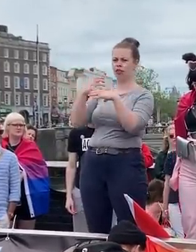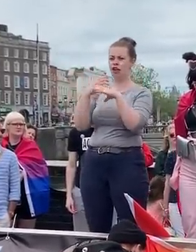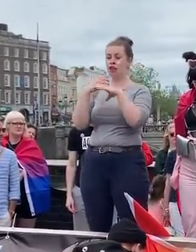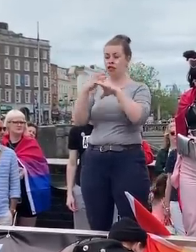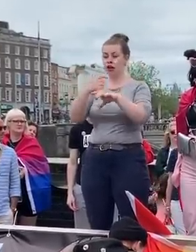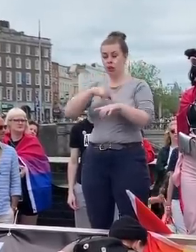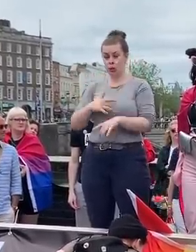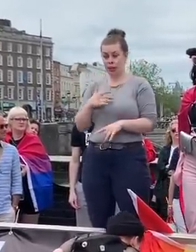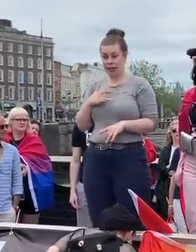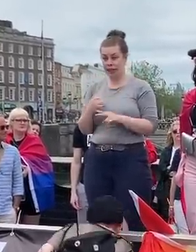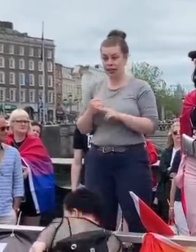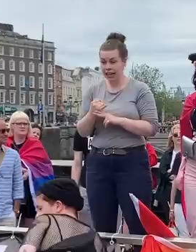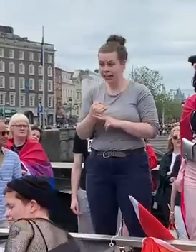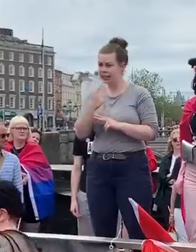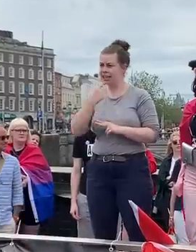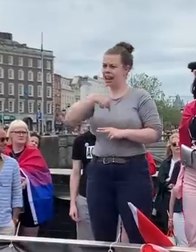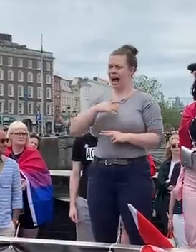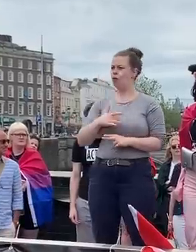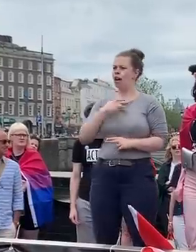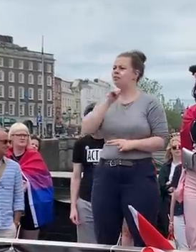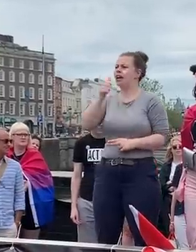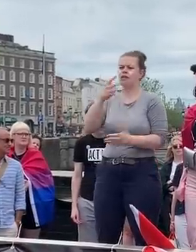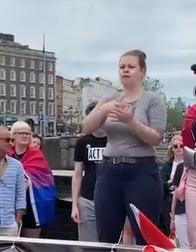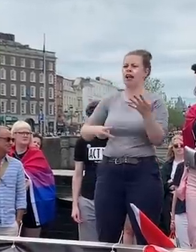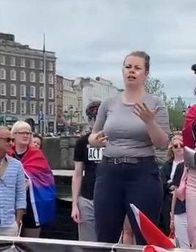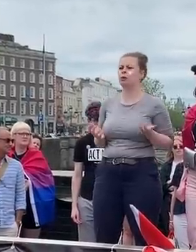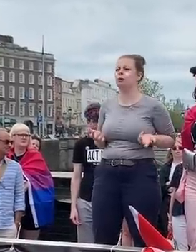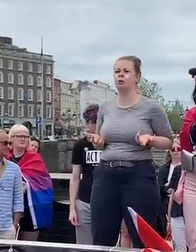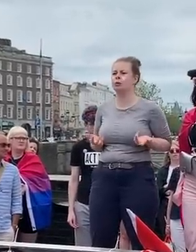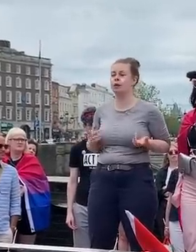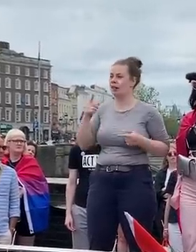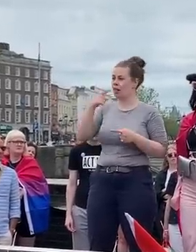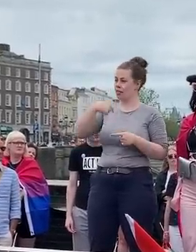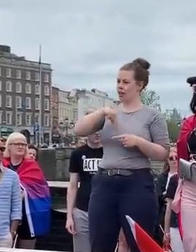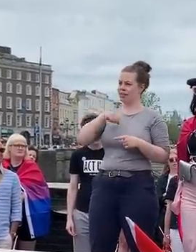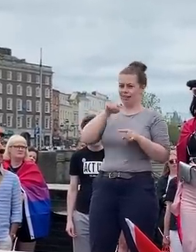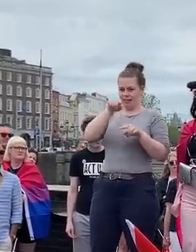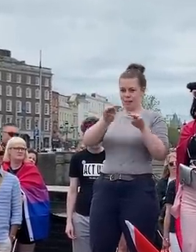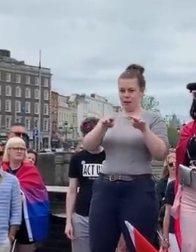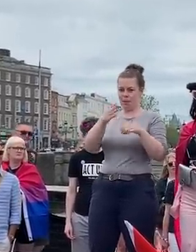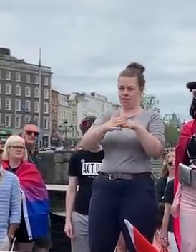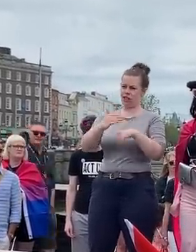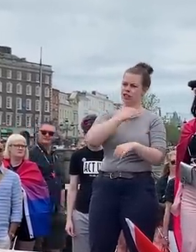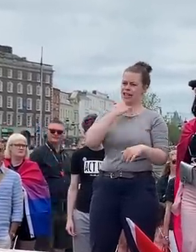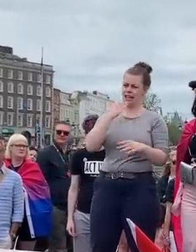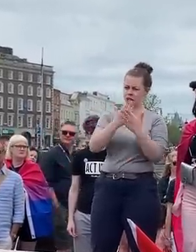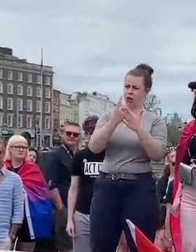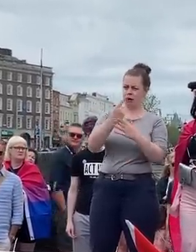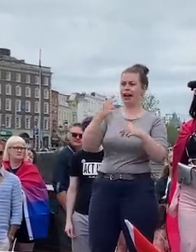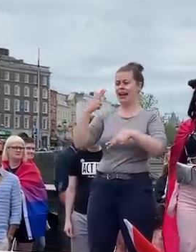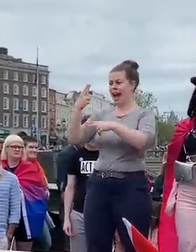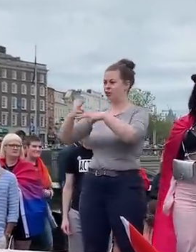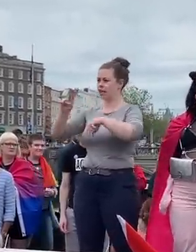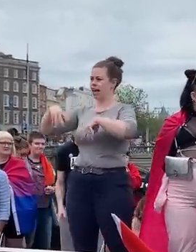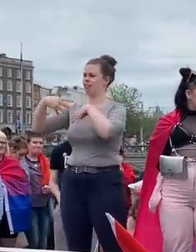that we lived in attached to our lives. That these guys could walk free after what they did.